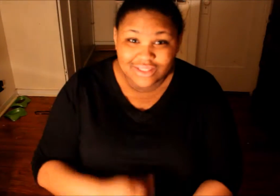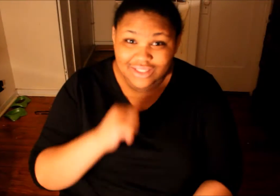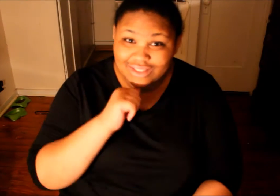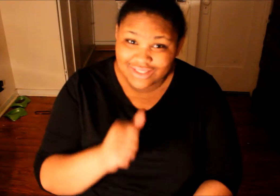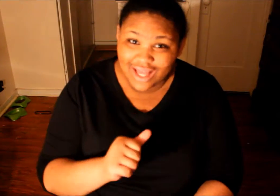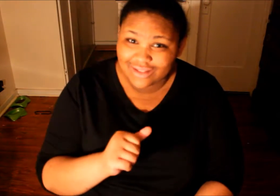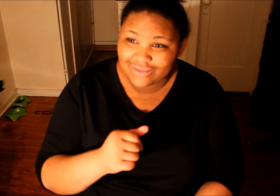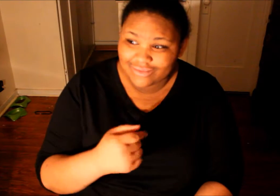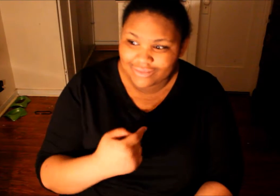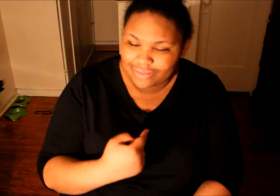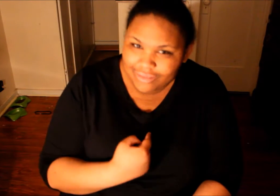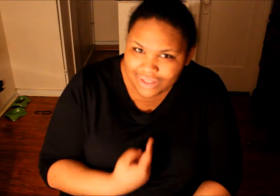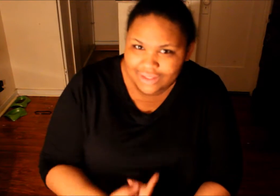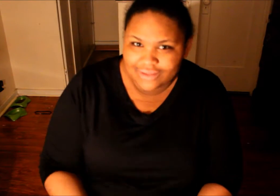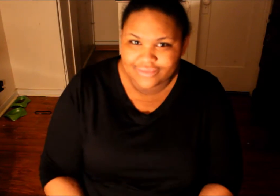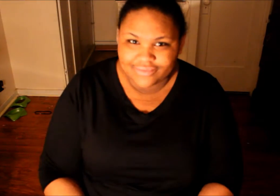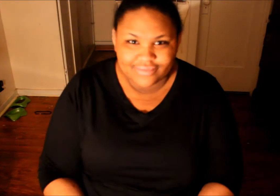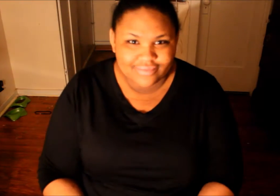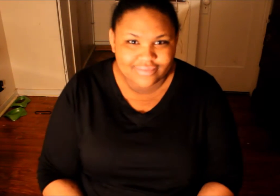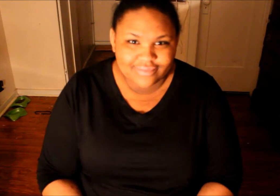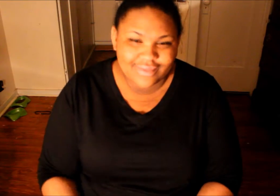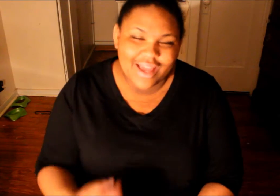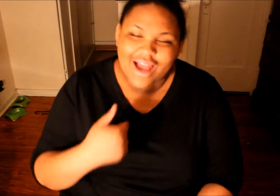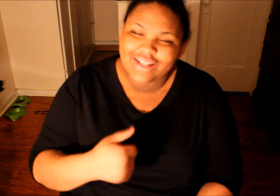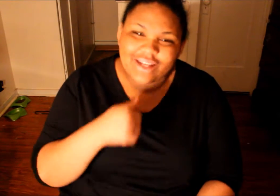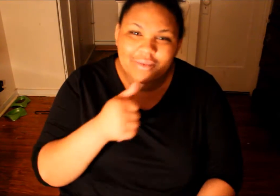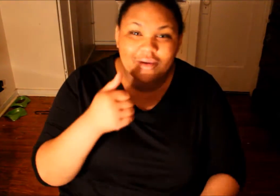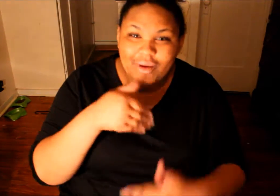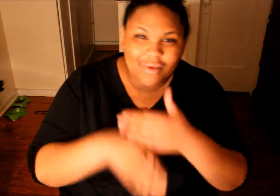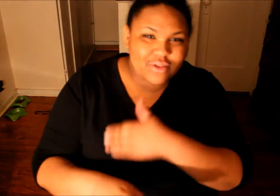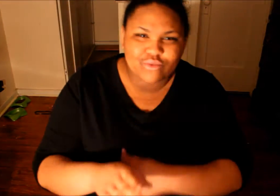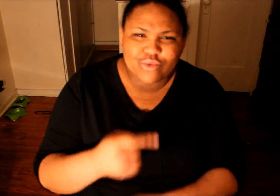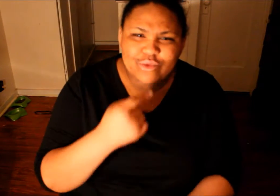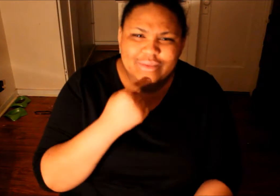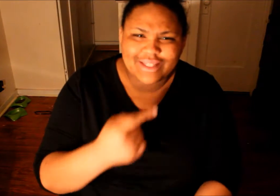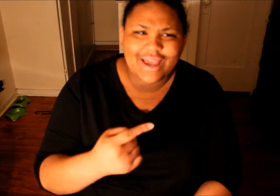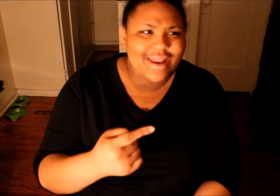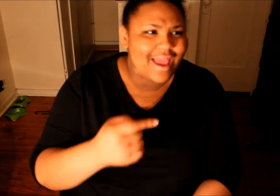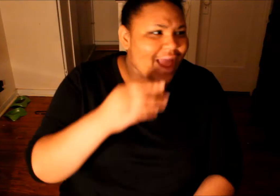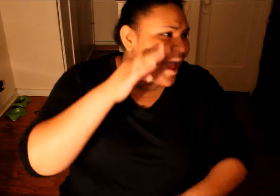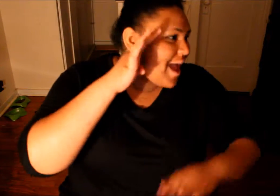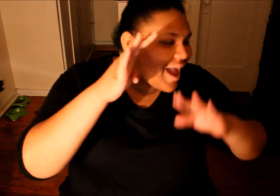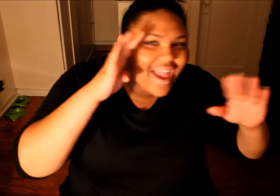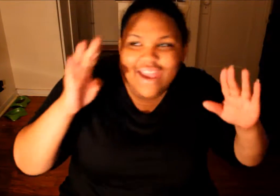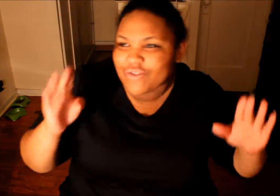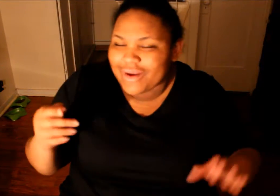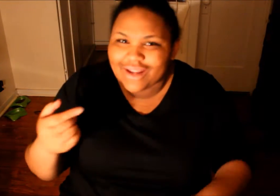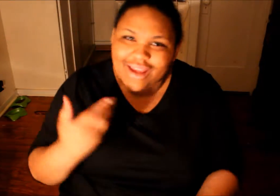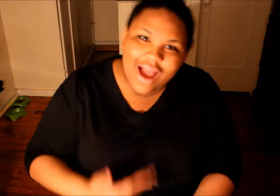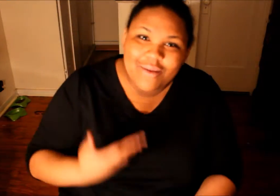not me. I didn't come out of my mother's womb saying, "Hey everybody, I'm